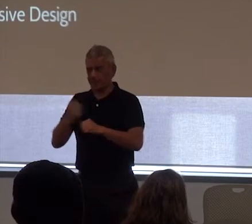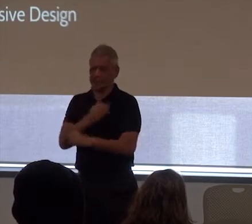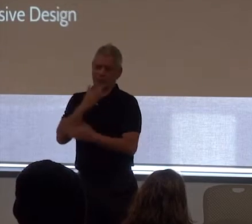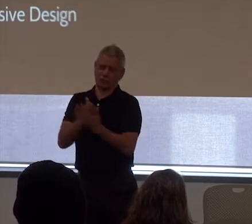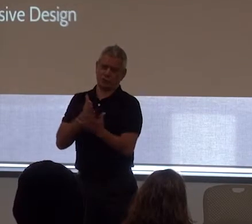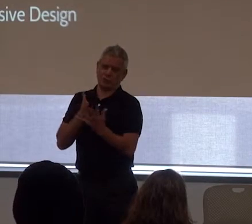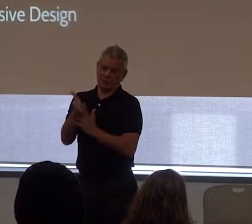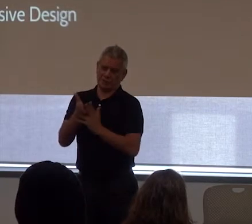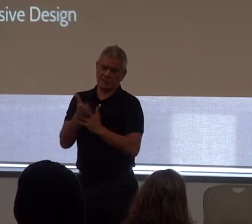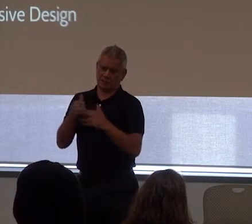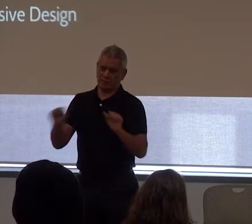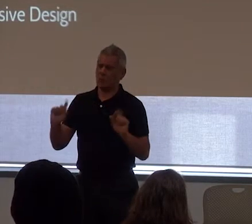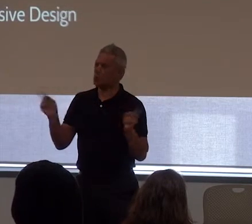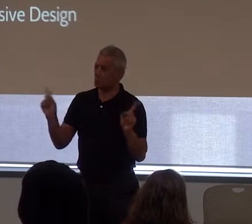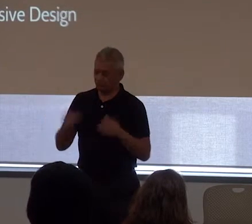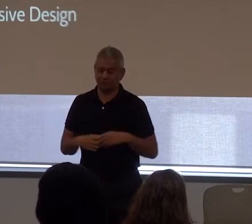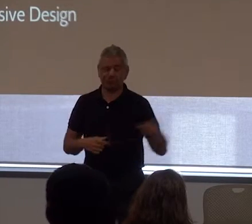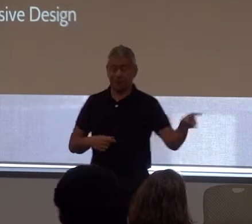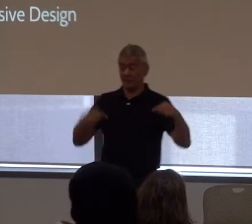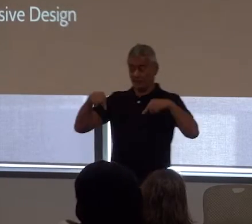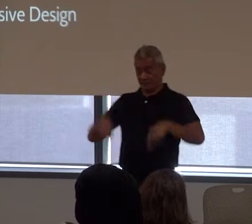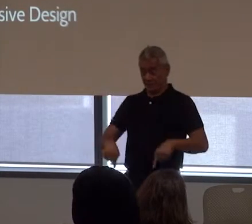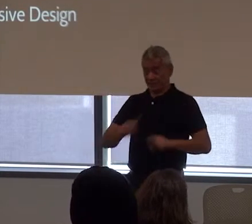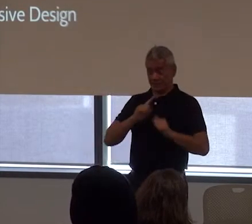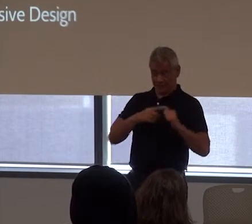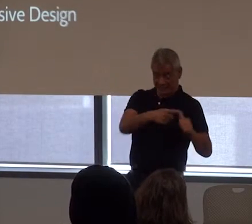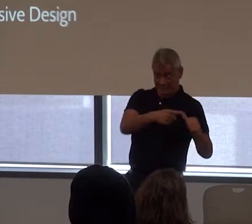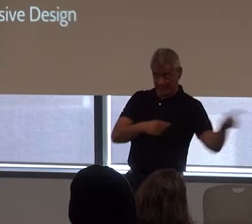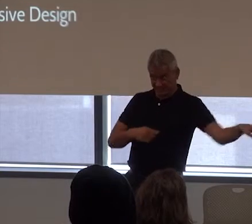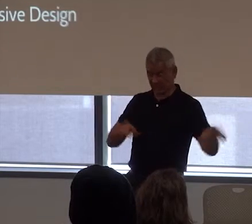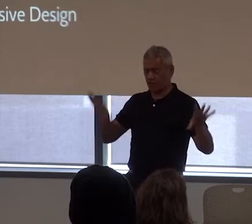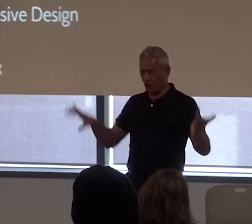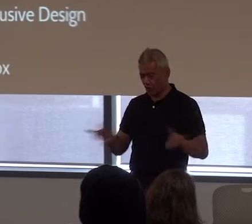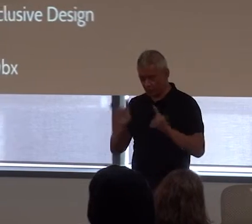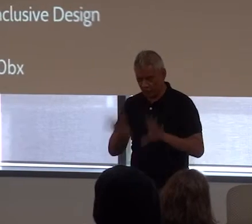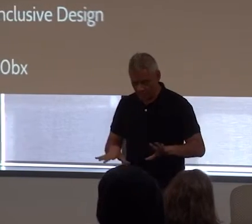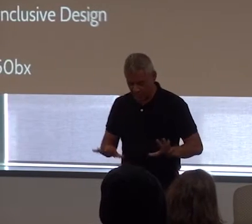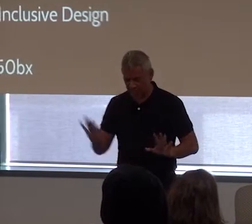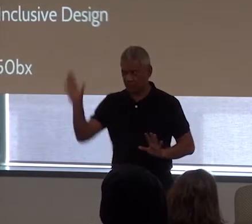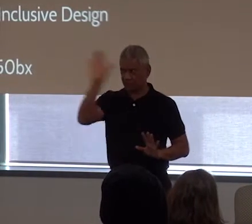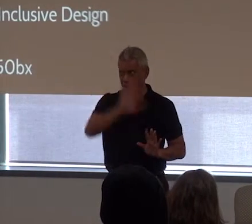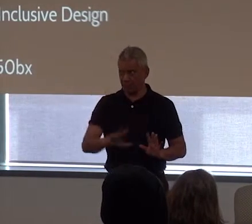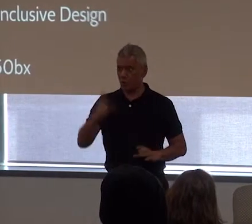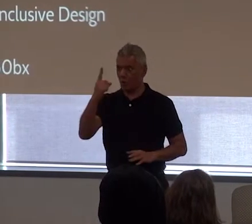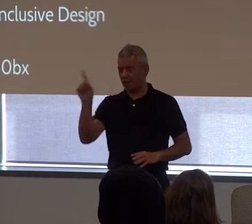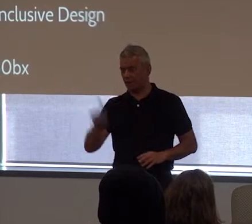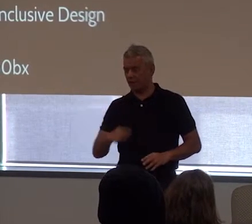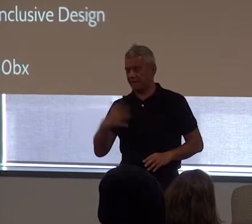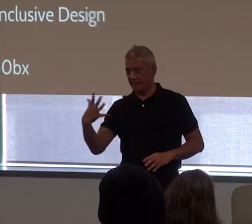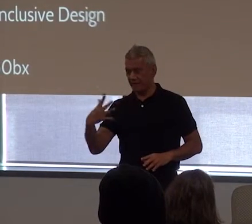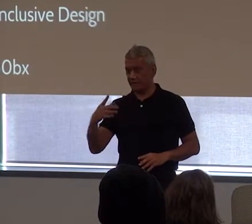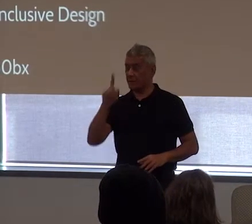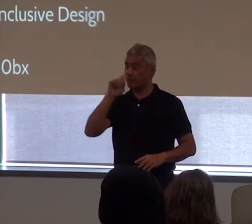developing a site? So what I can tell you is that in Australia, and basically the world, 1 in 5 people have